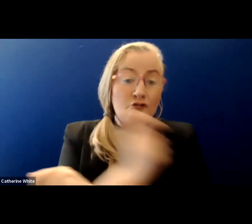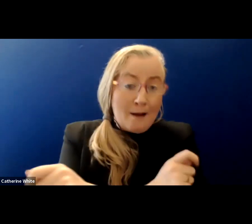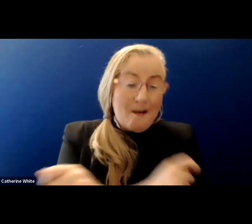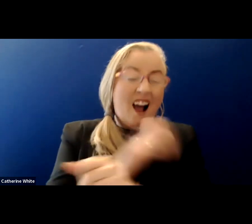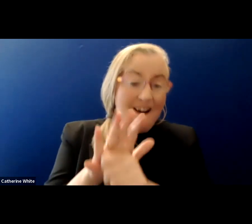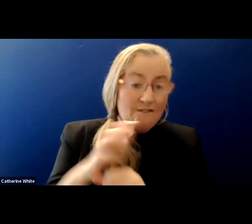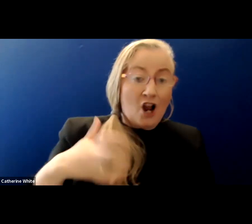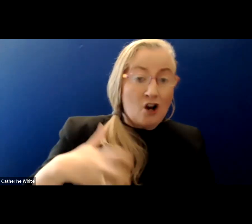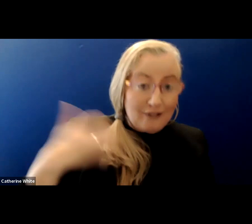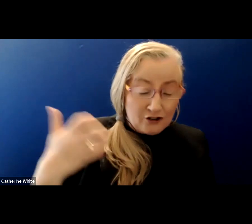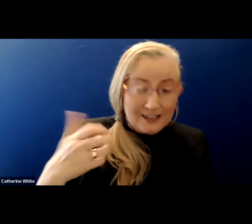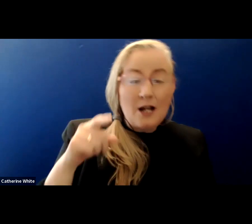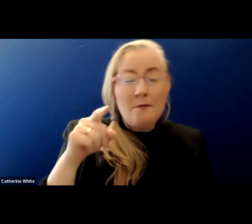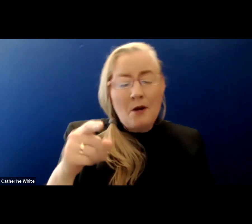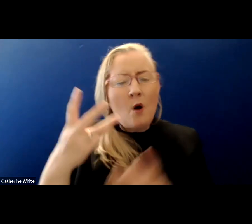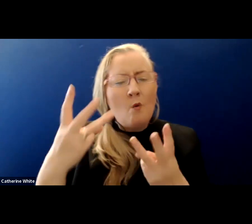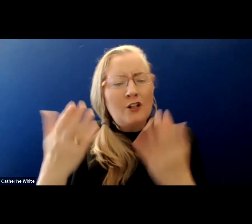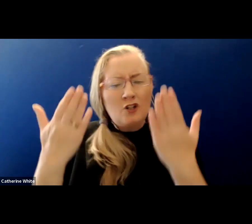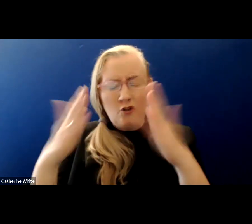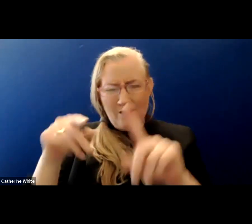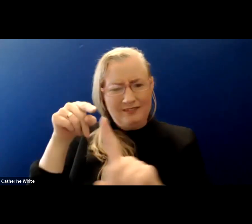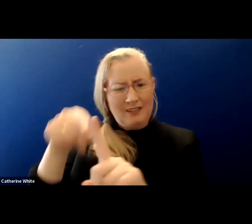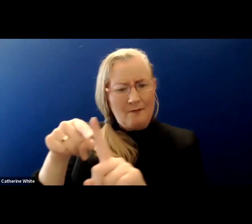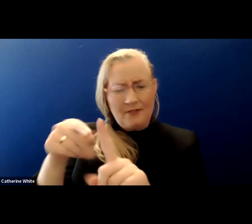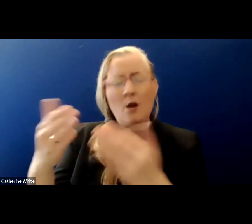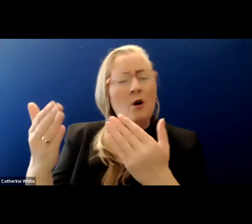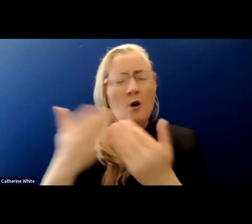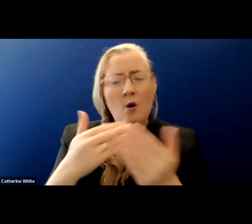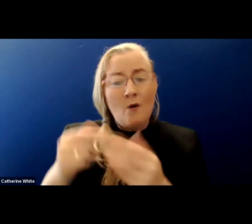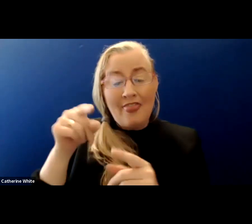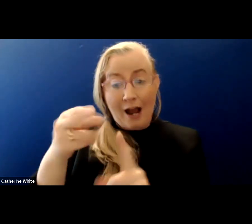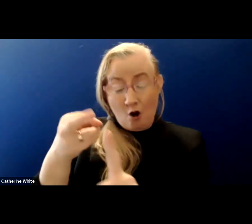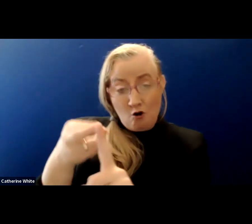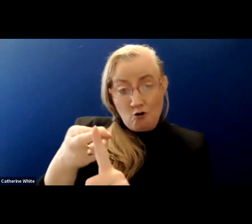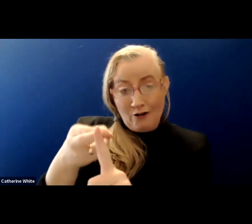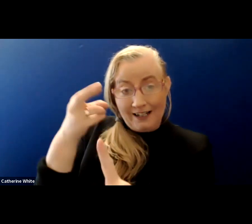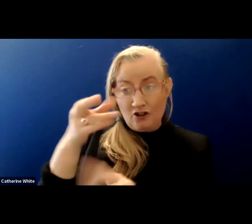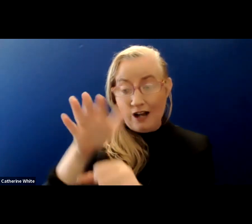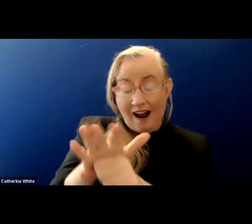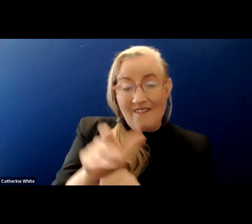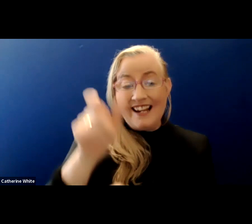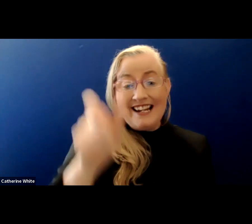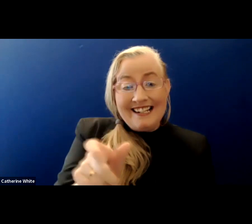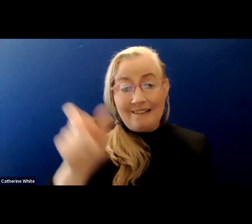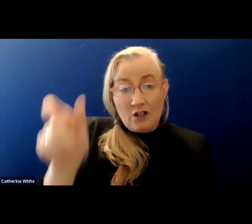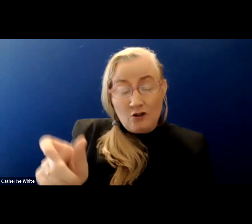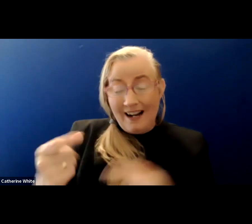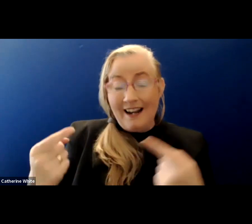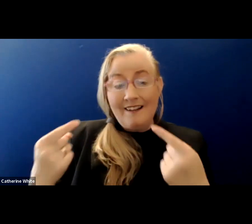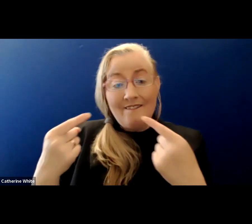really highlight the context of this and what makes the recognition of individuals as victims of this